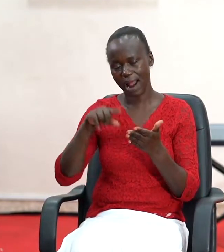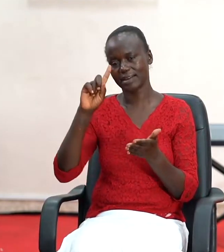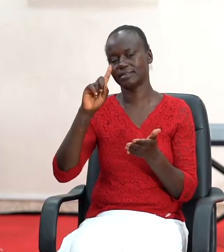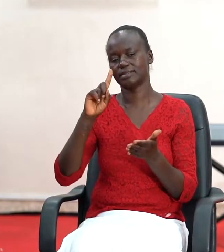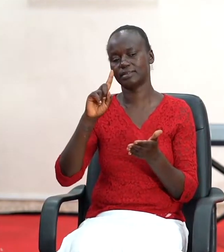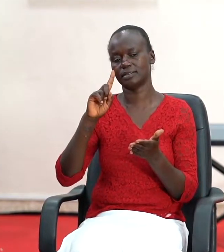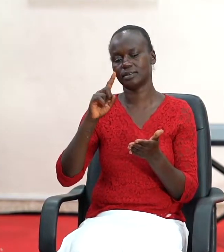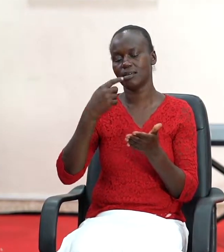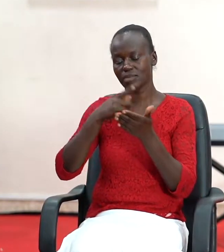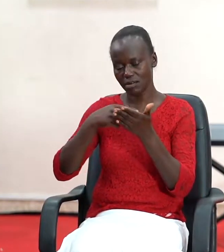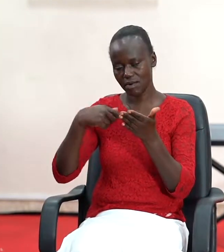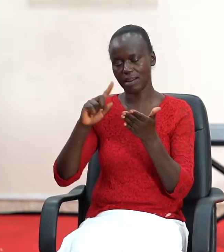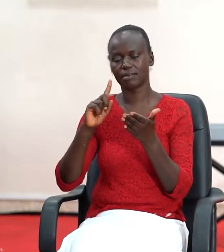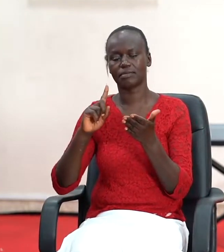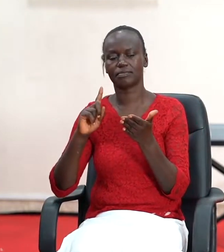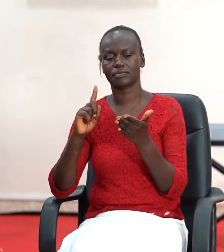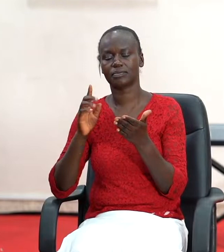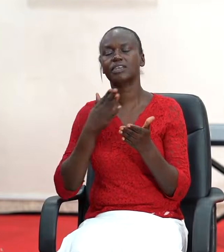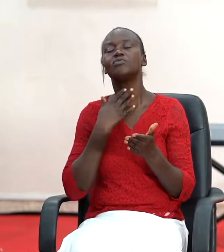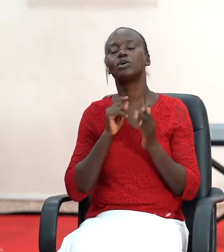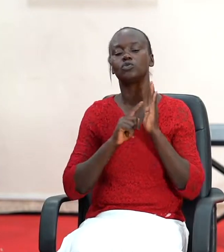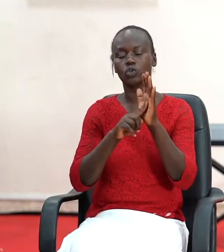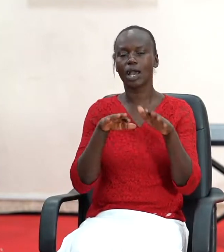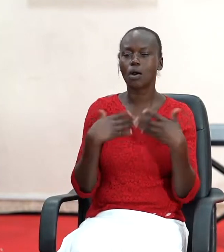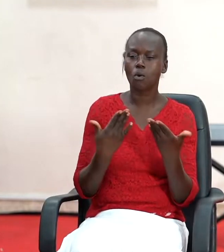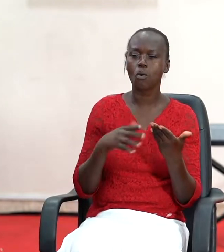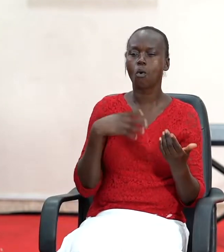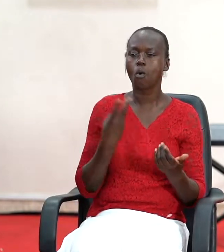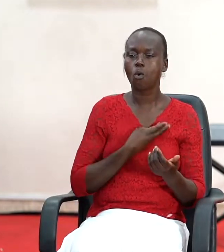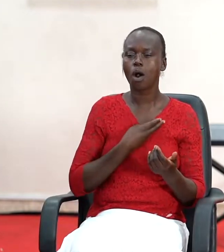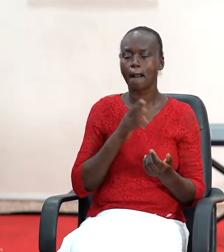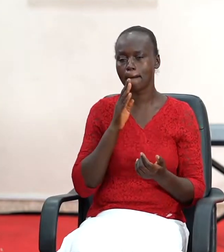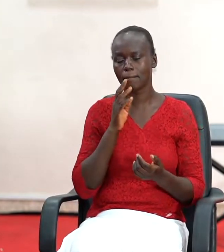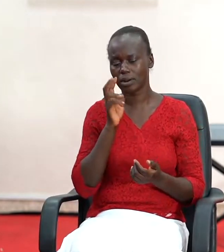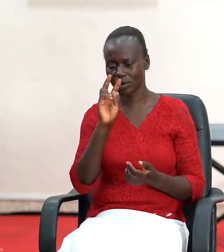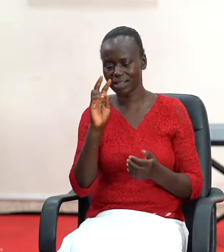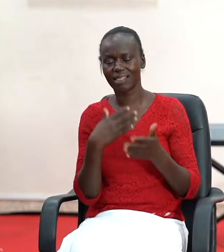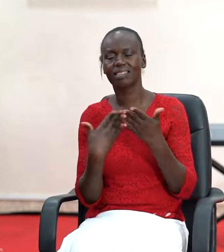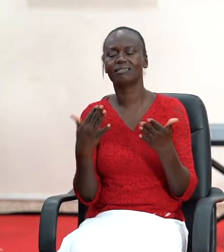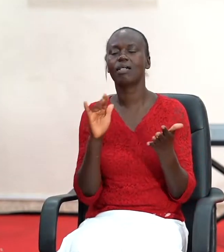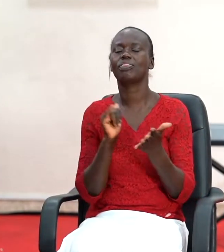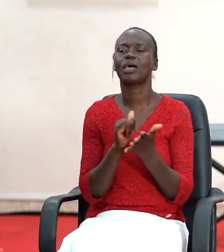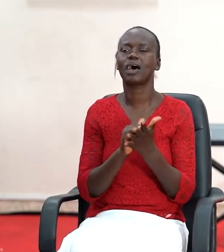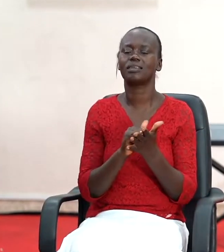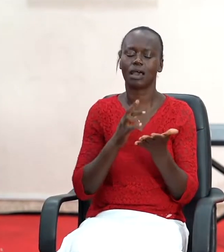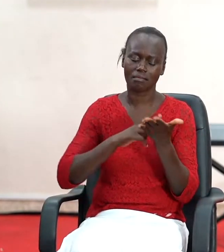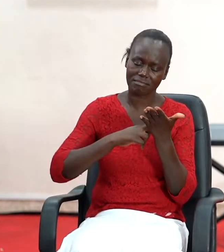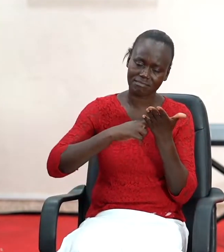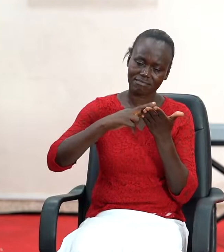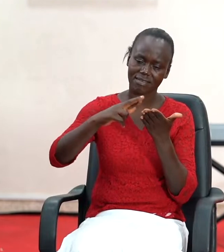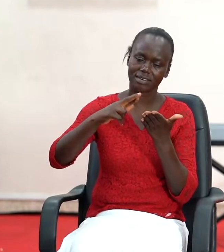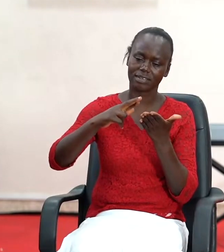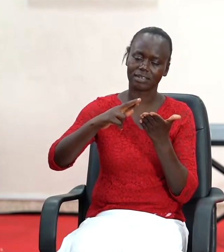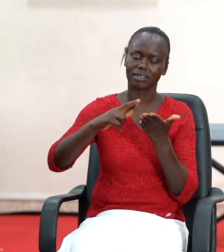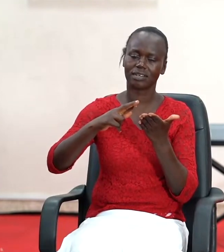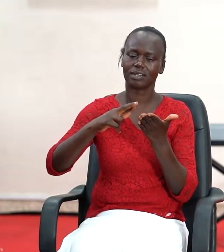Right ama just. Nataka kutusho aje, tuangalie zile vitu ambazo they are righteous as